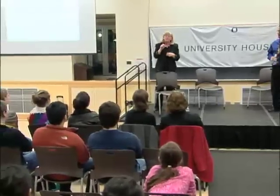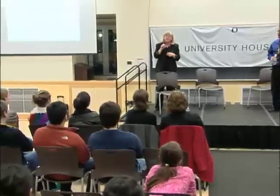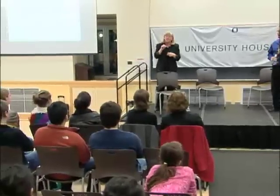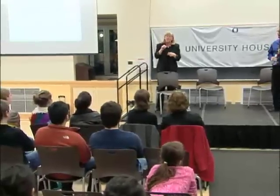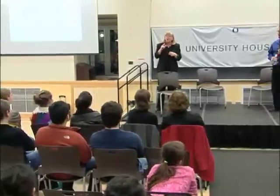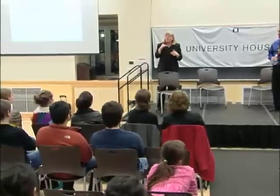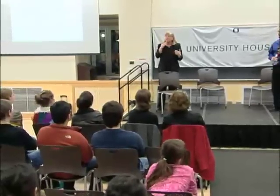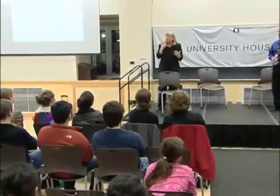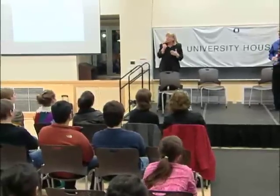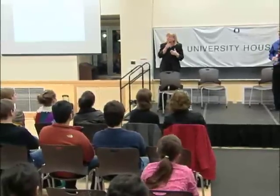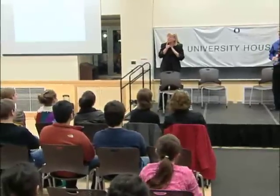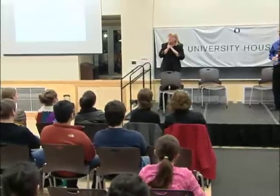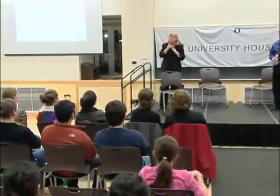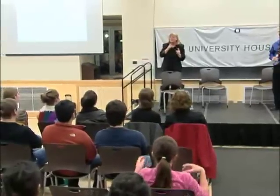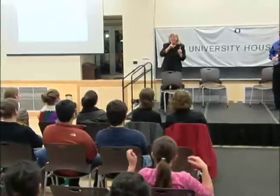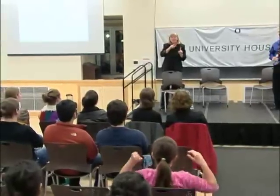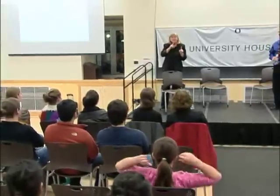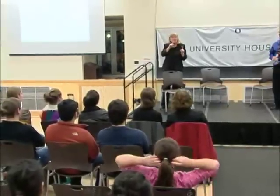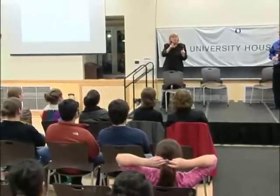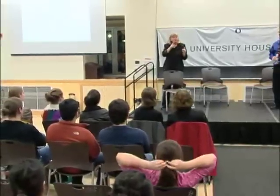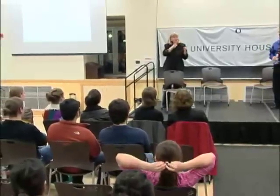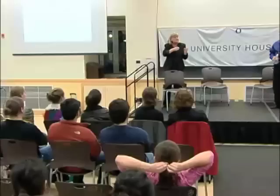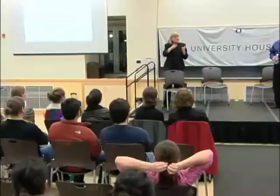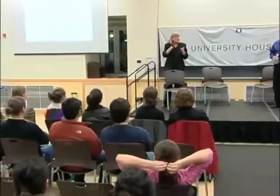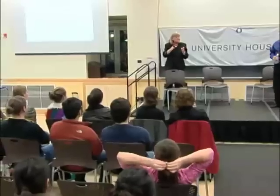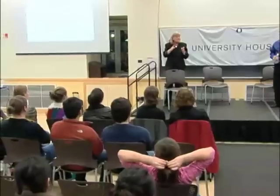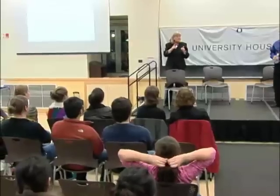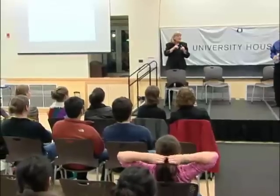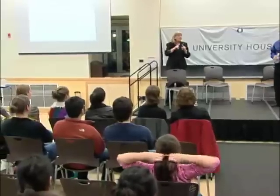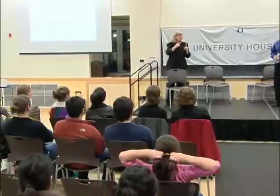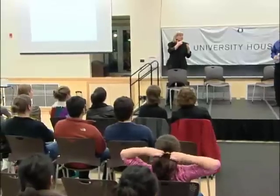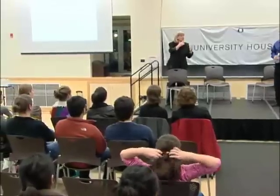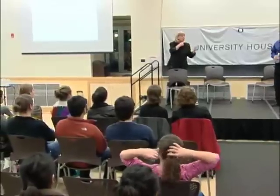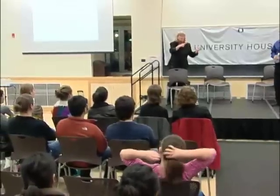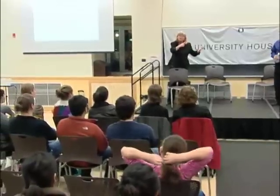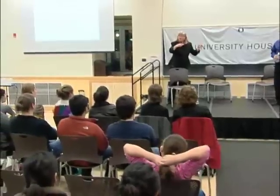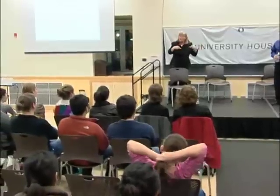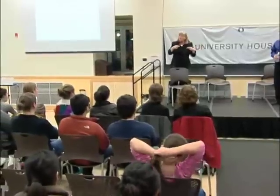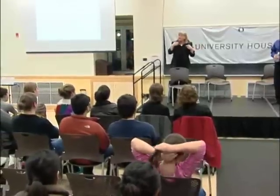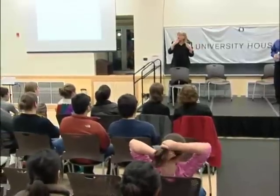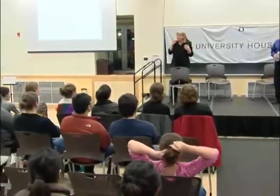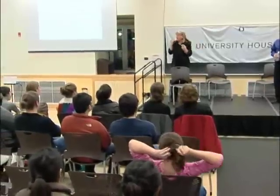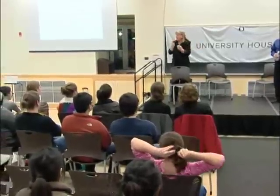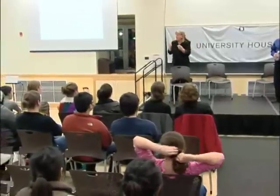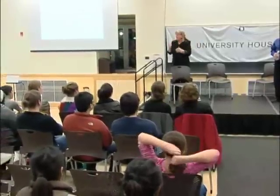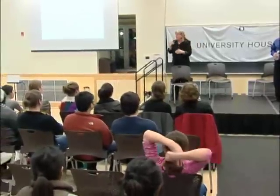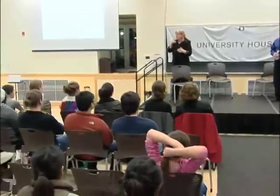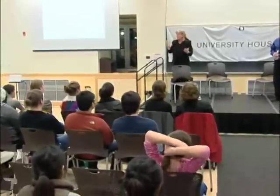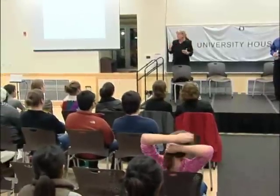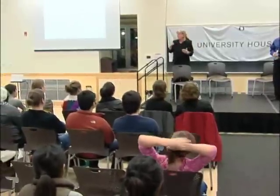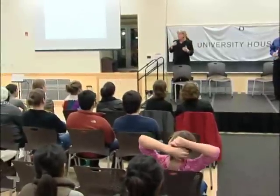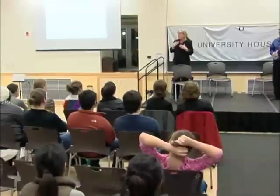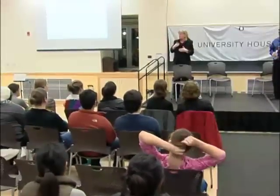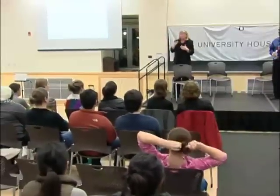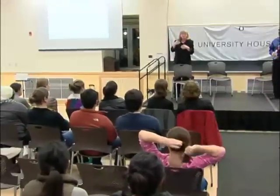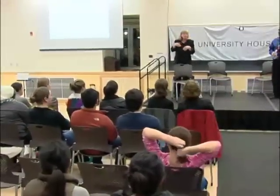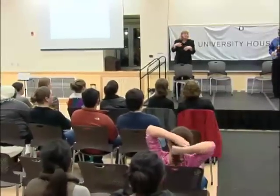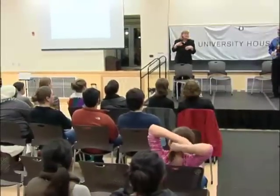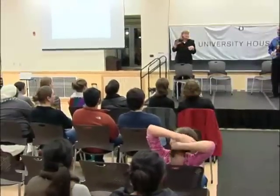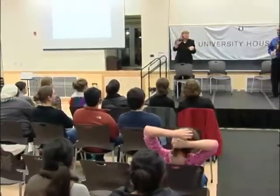so. We'll be here for a few minutes to answer questions individually, but thank you all for coming, and thank you, panelists, for being here. I appreciate your time